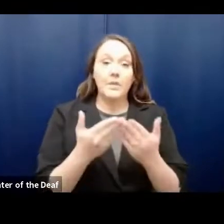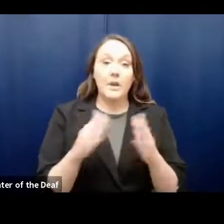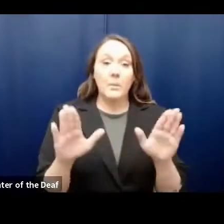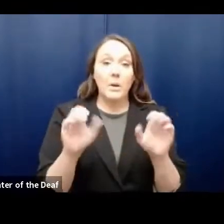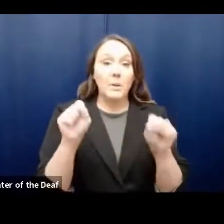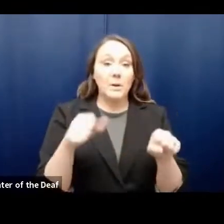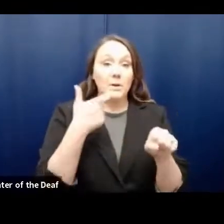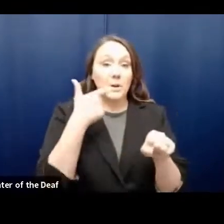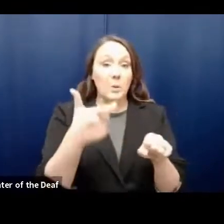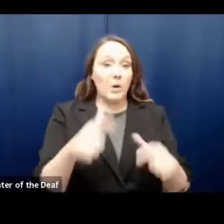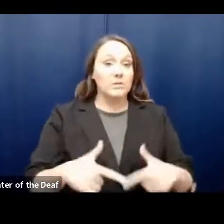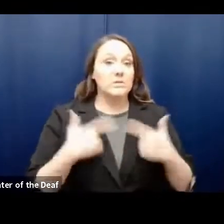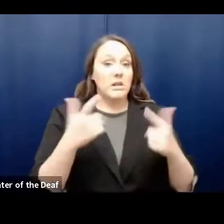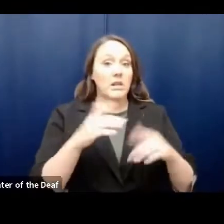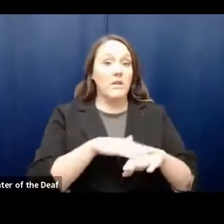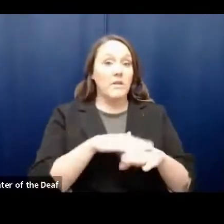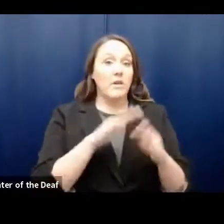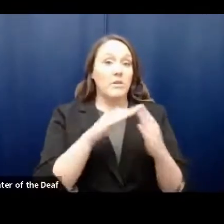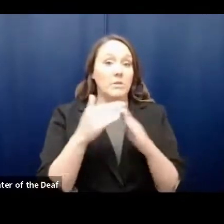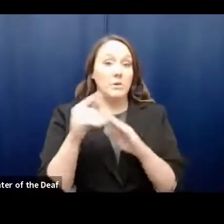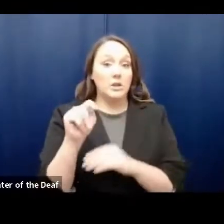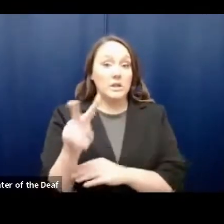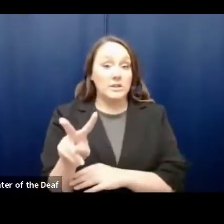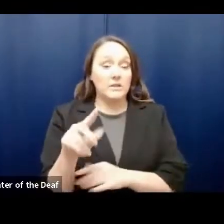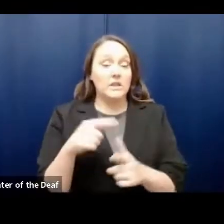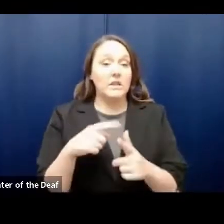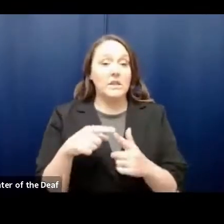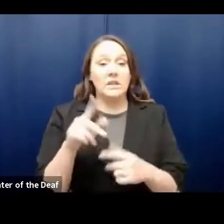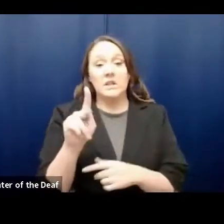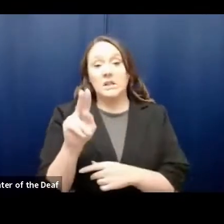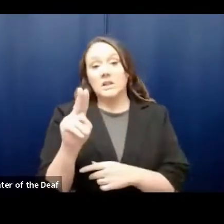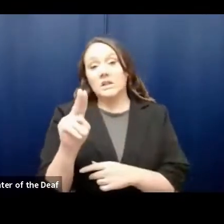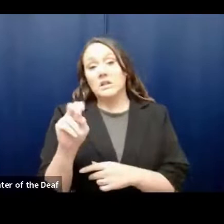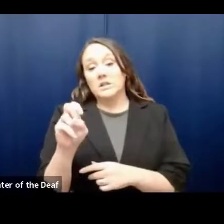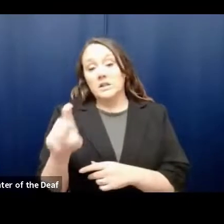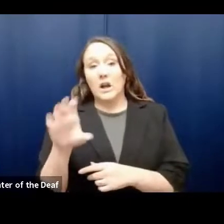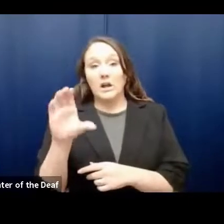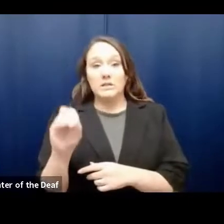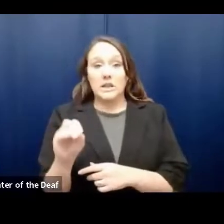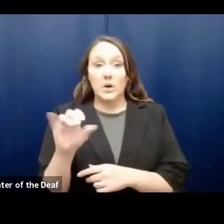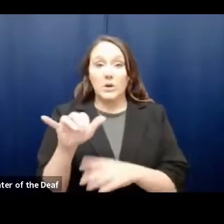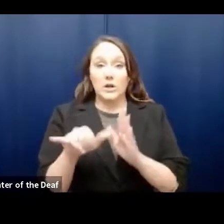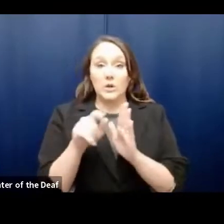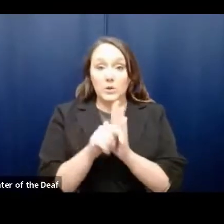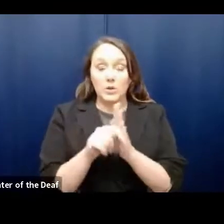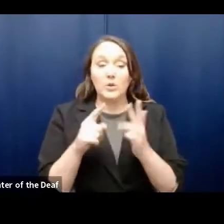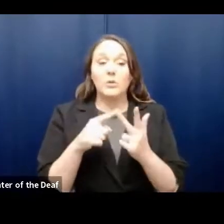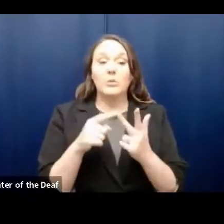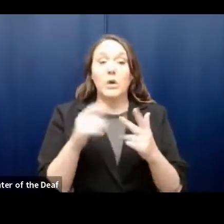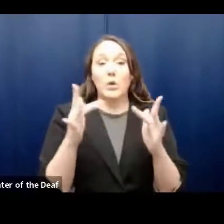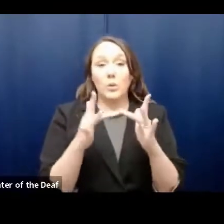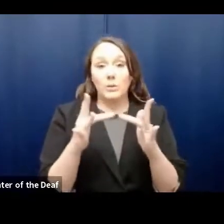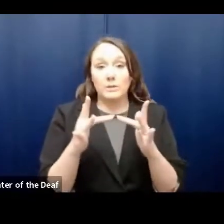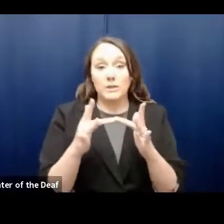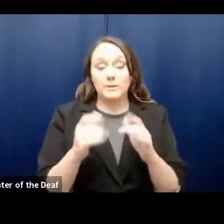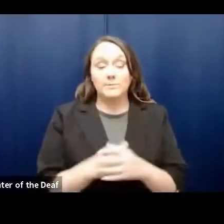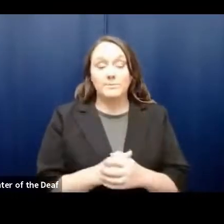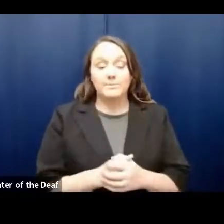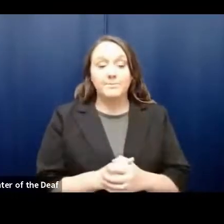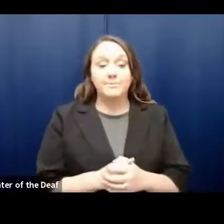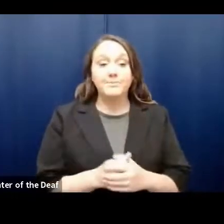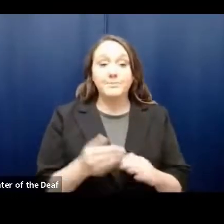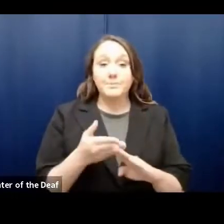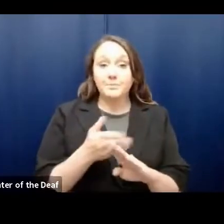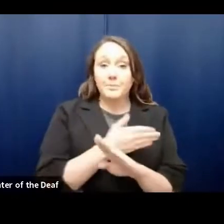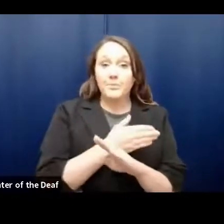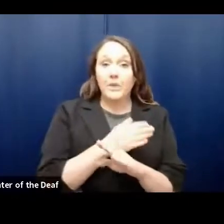the meeting live on community television, Knox County's YouTube channel, or the Knox County website. Before we